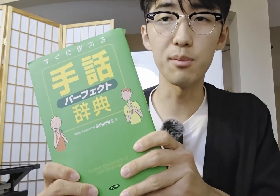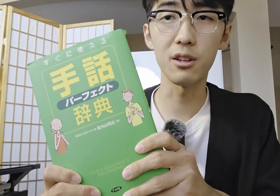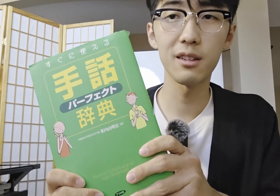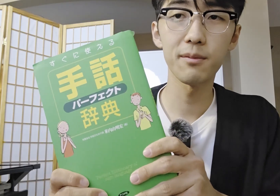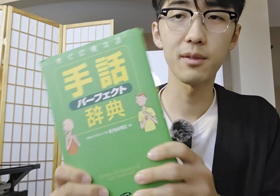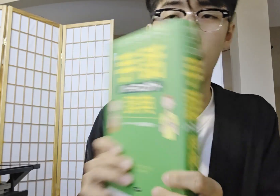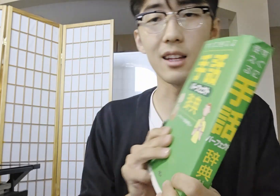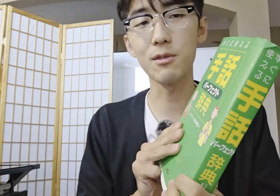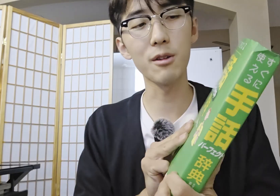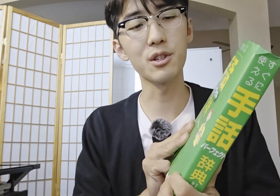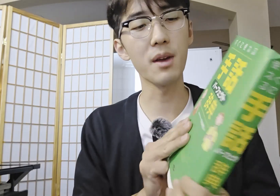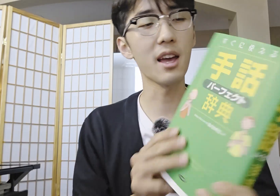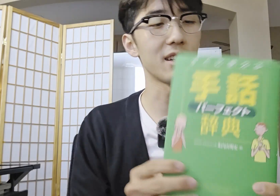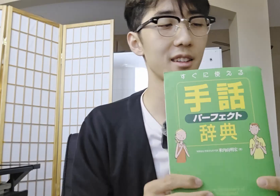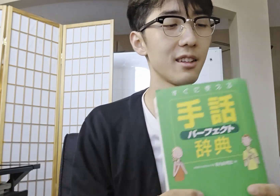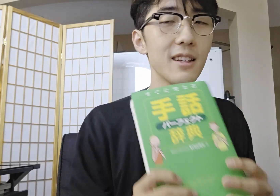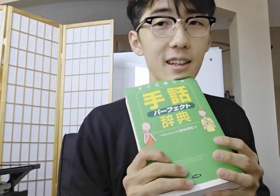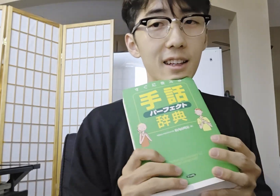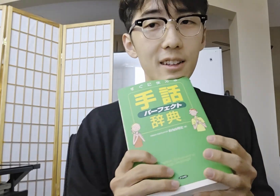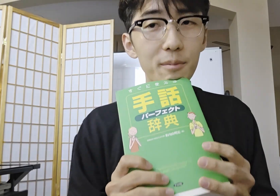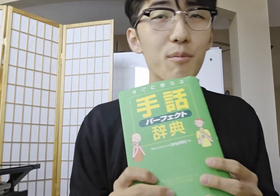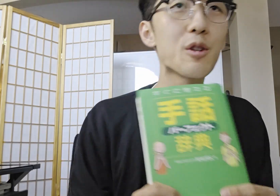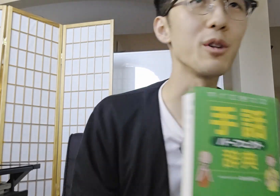book. I got this when I was in Japan. Pretty sweet.